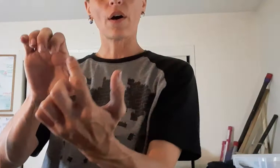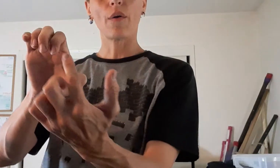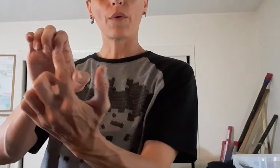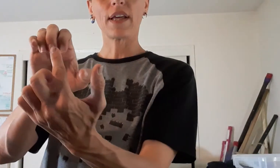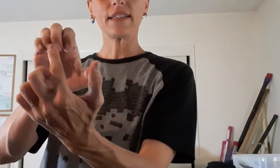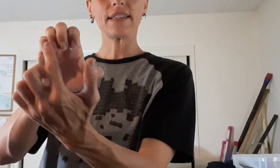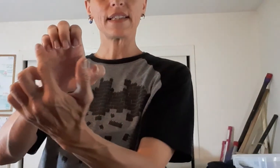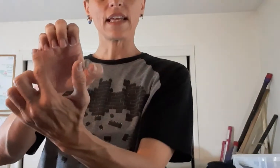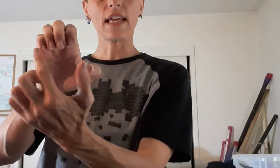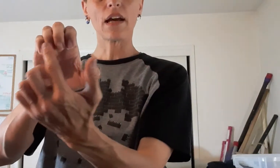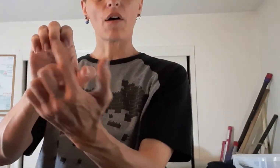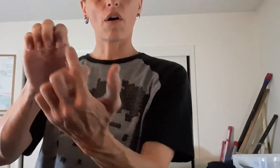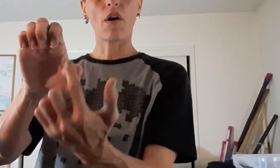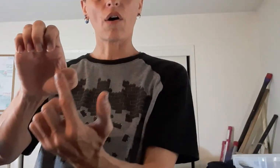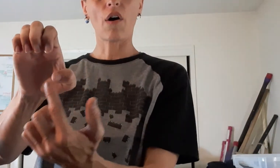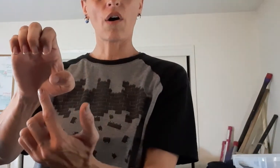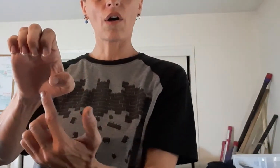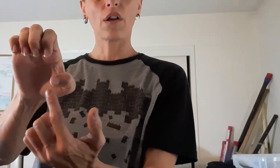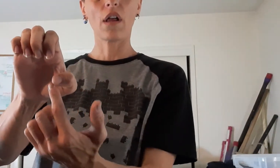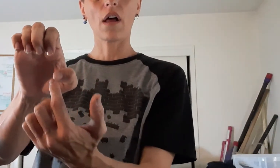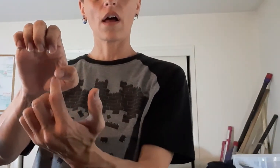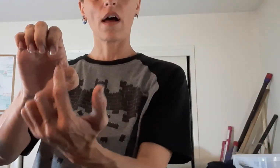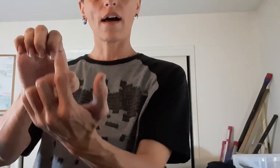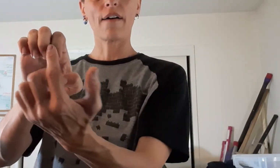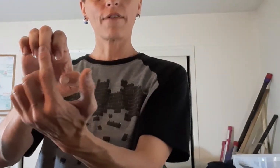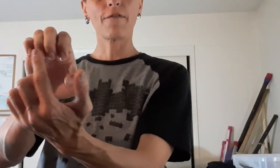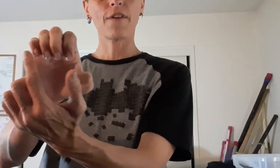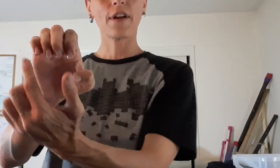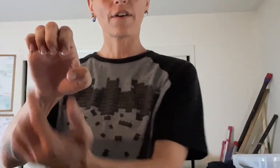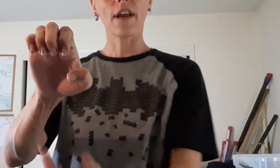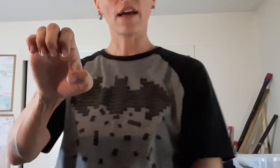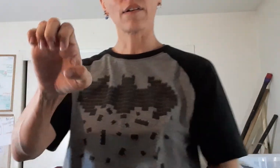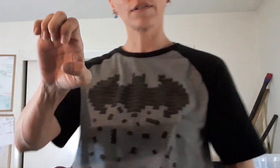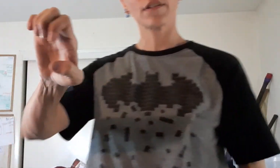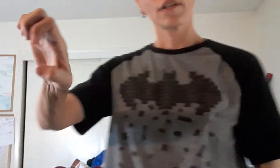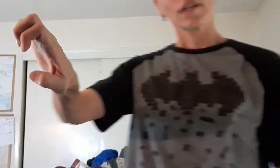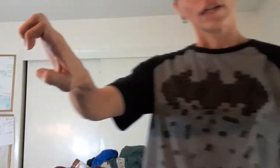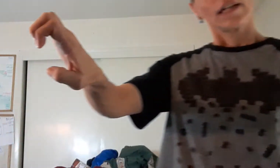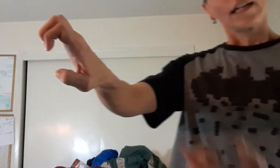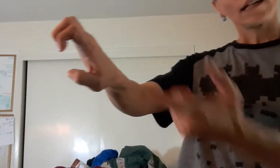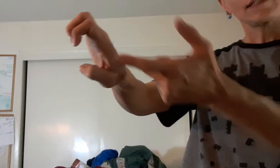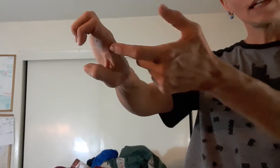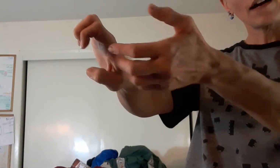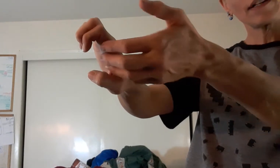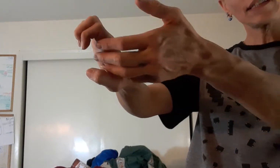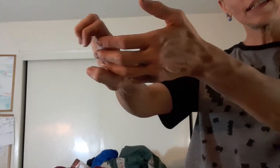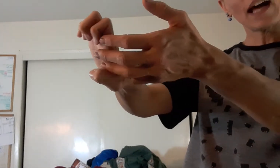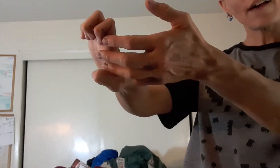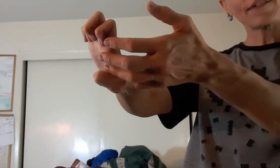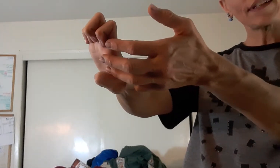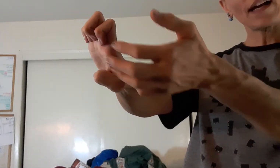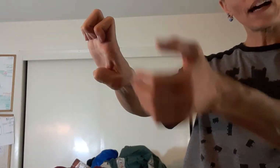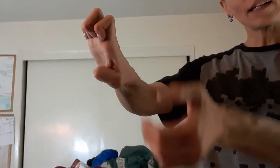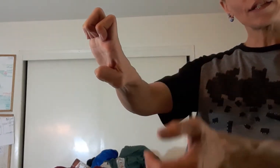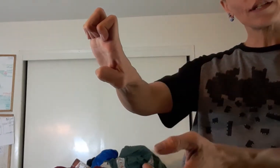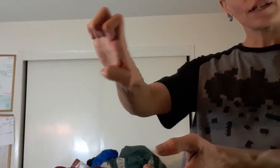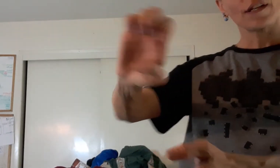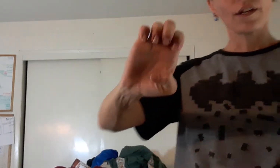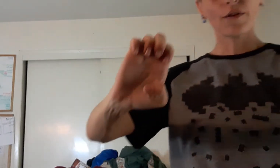we're see all of your fingernails. Now see how it doesn't have to touch. You